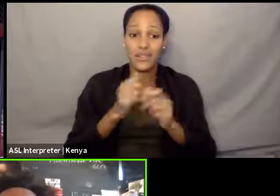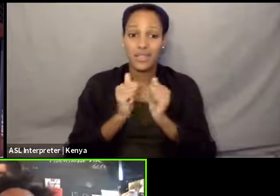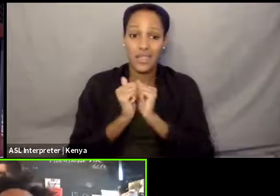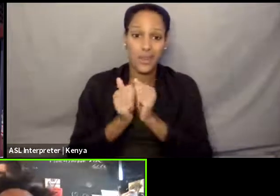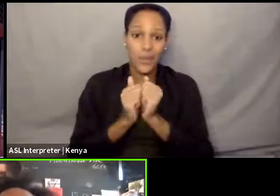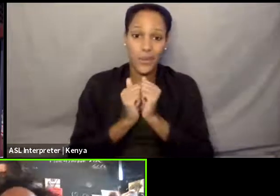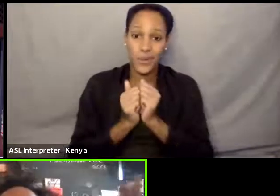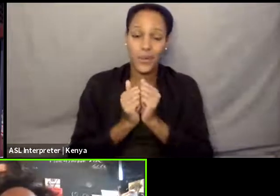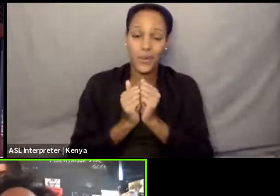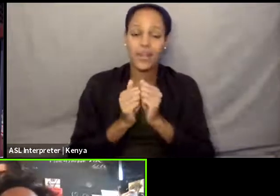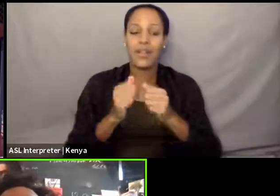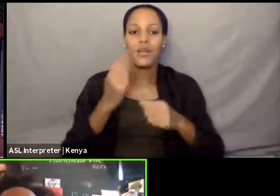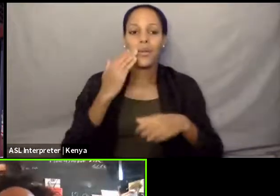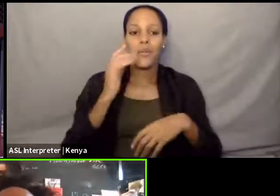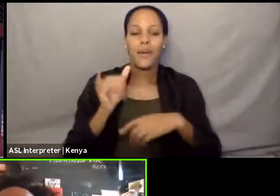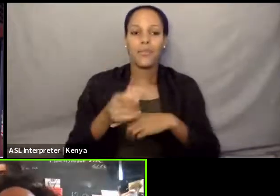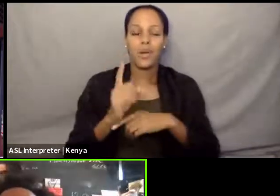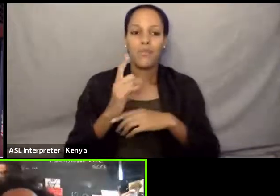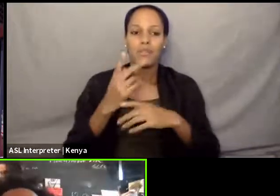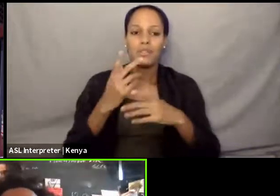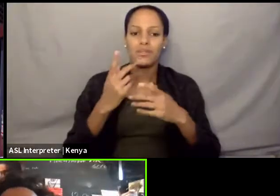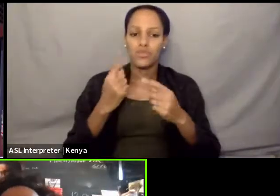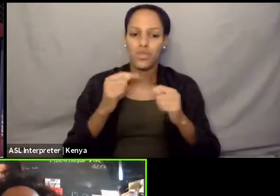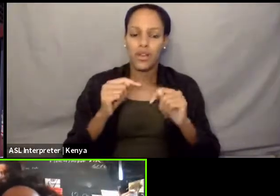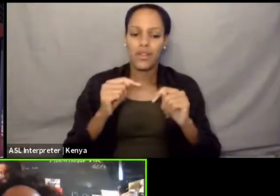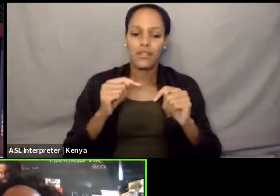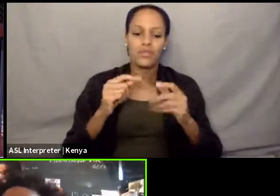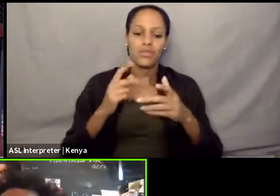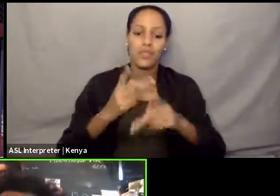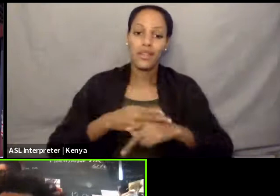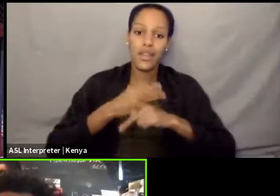like attending to one another in the midst of that,